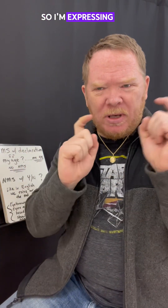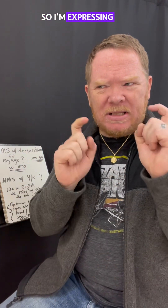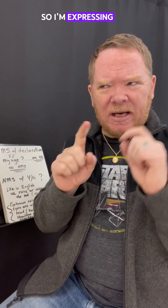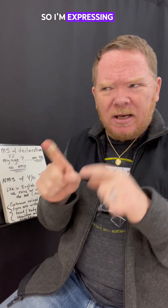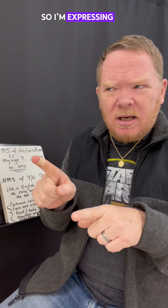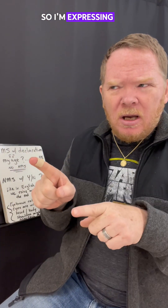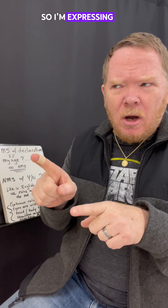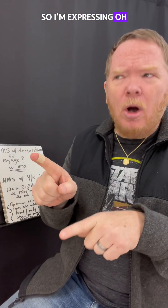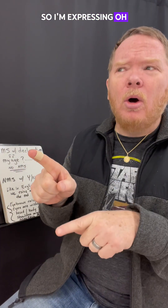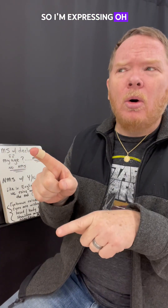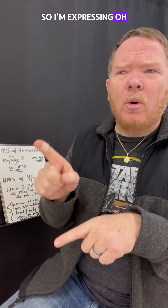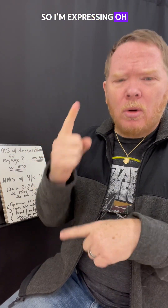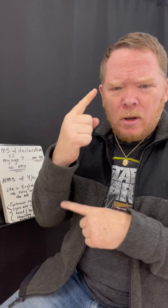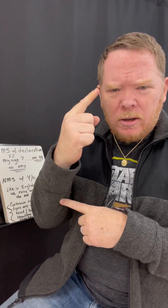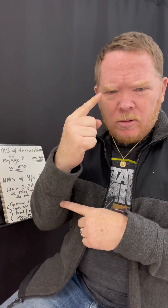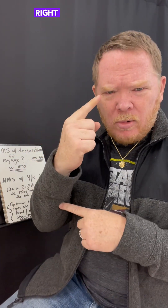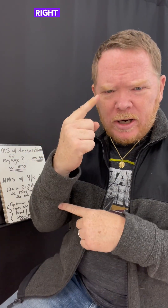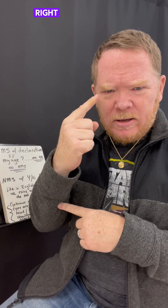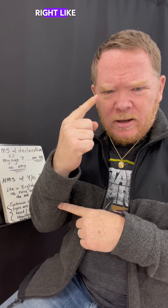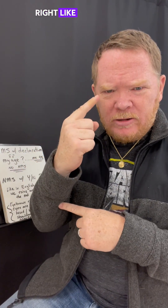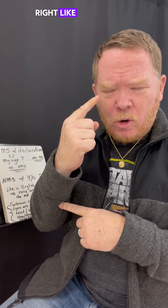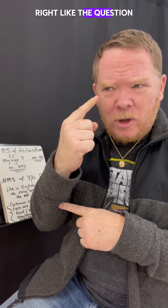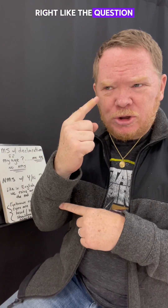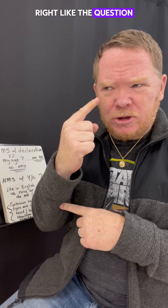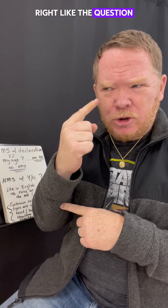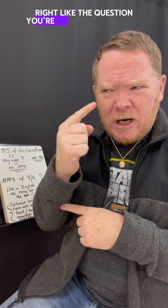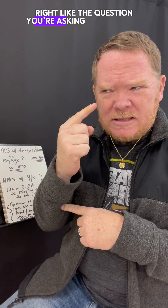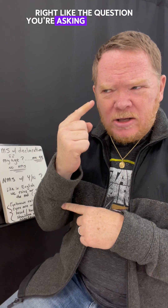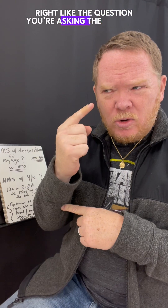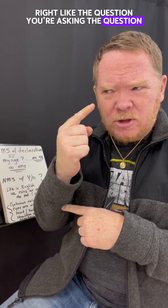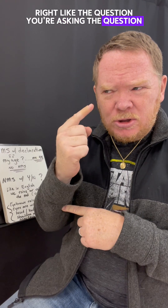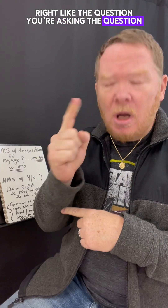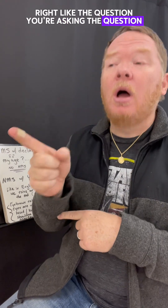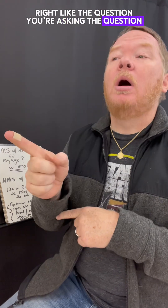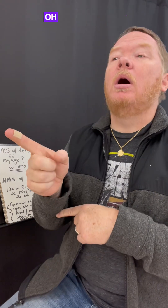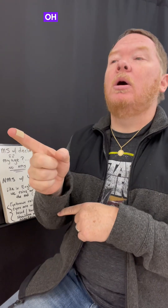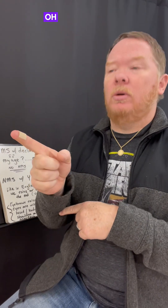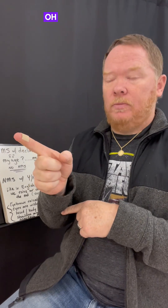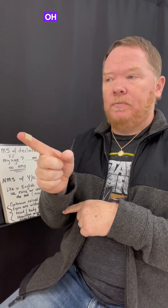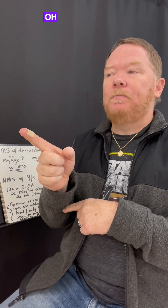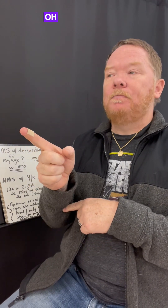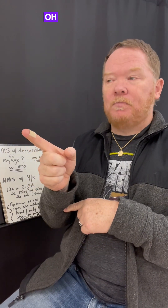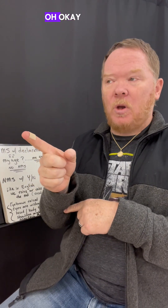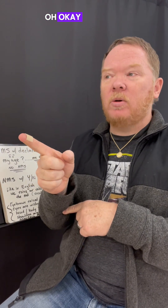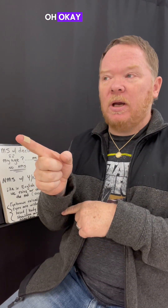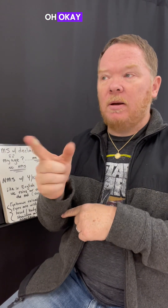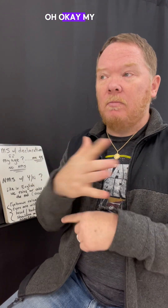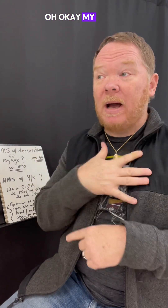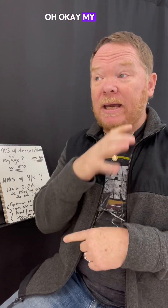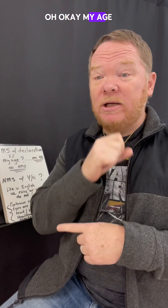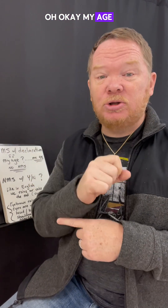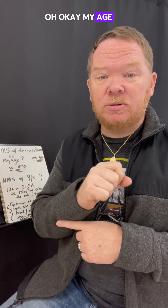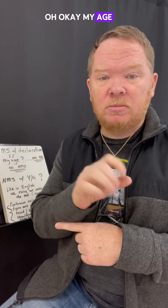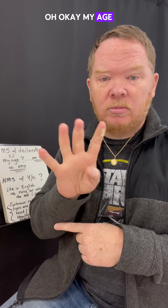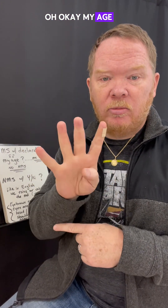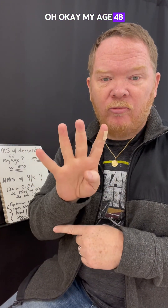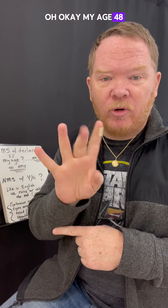expressing, oh, right? Like the question. You're asking the question? Oh, okay. My age? 48.